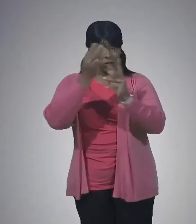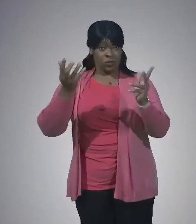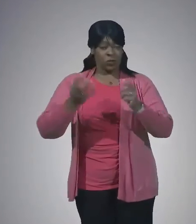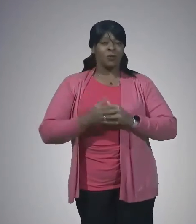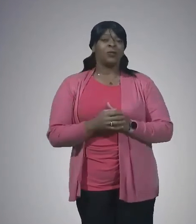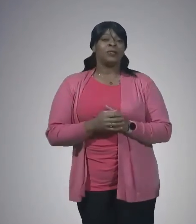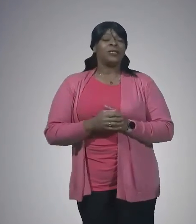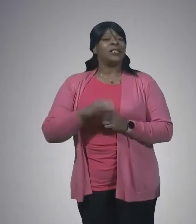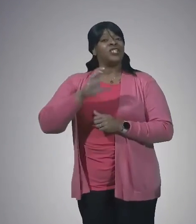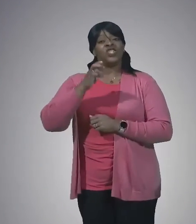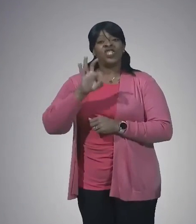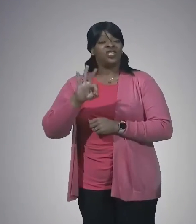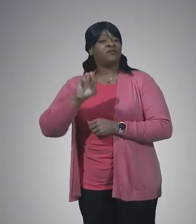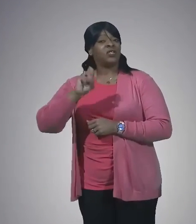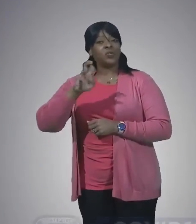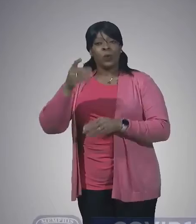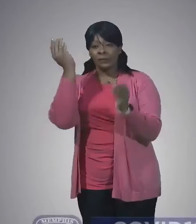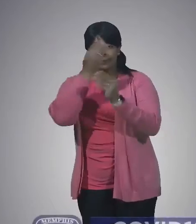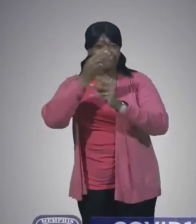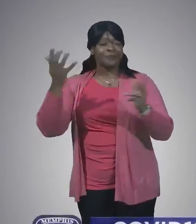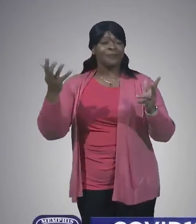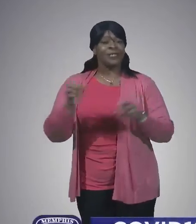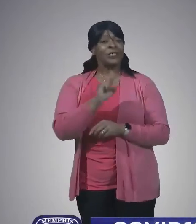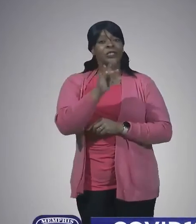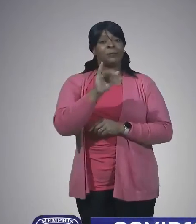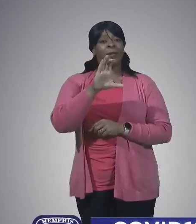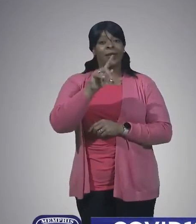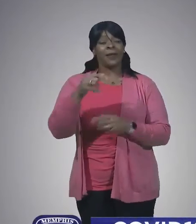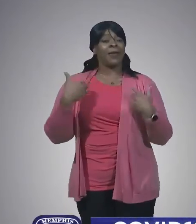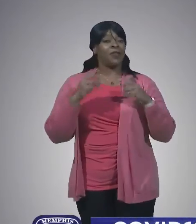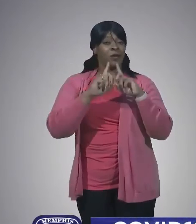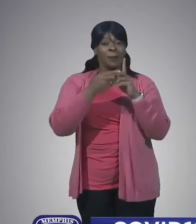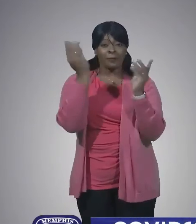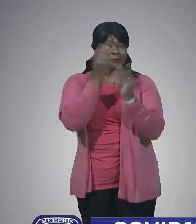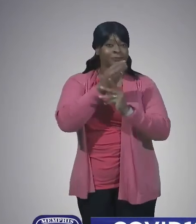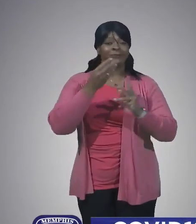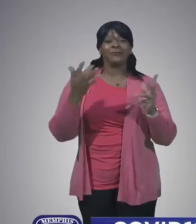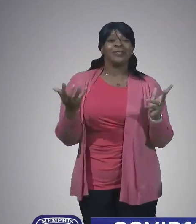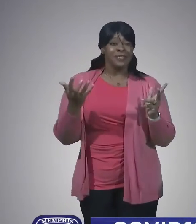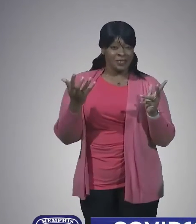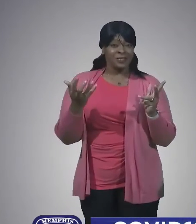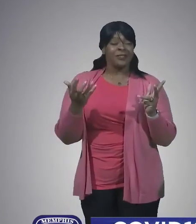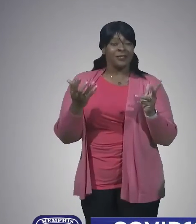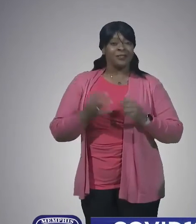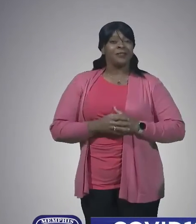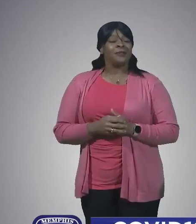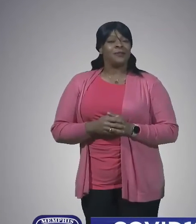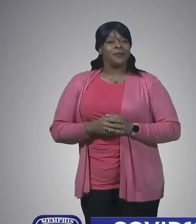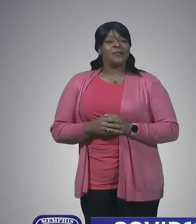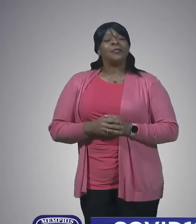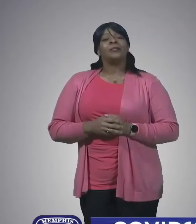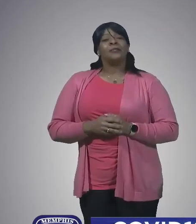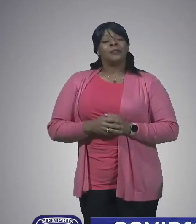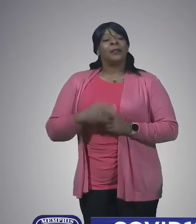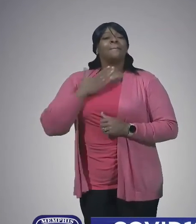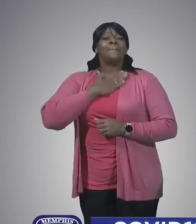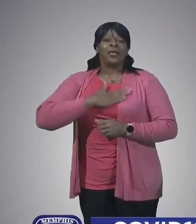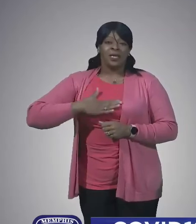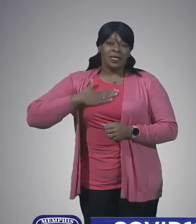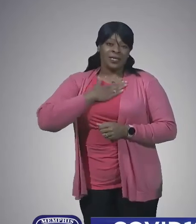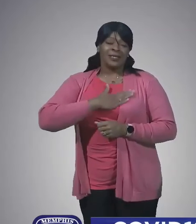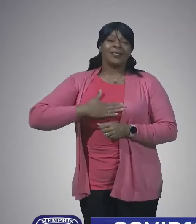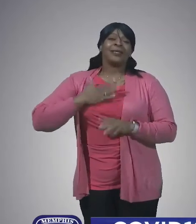that Chief Sweat gave, and that the Shelby County Health Department and the Joint COVID Task Force can give is to please